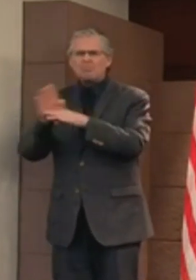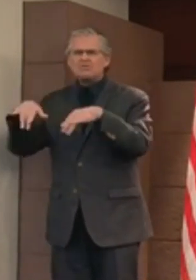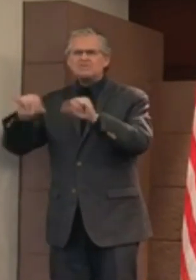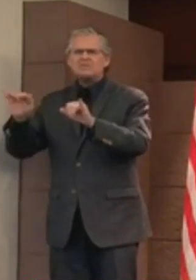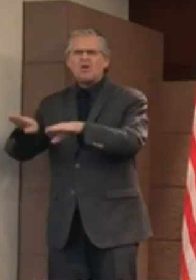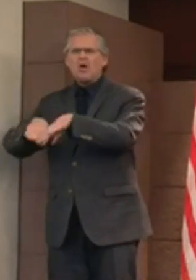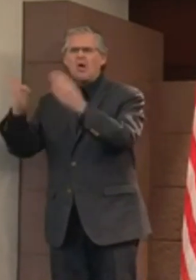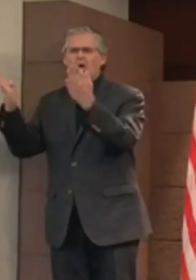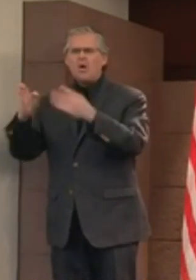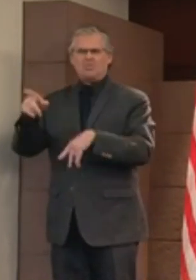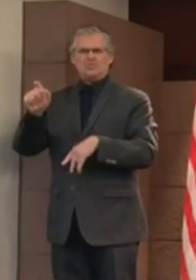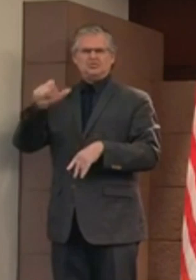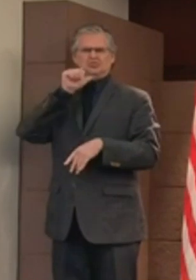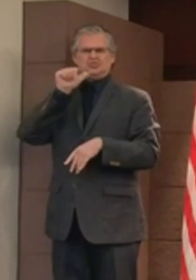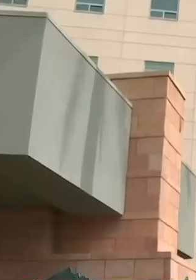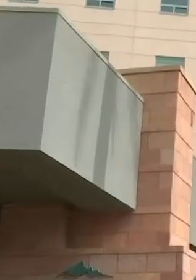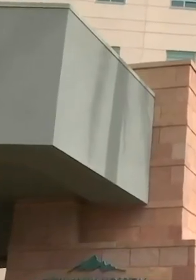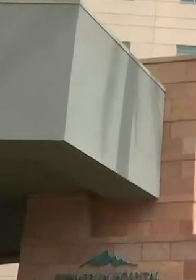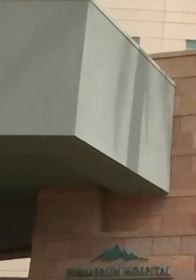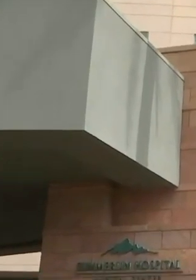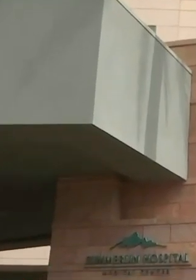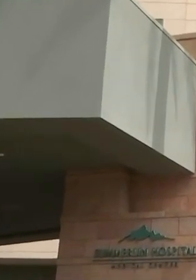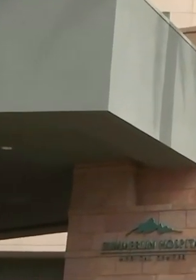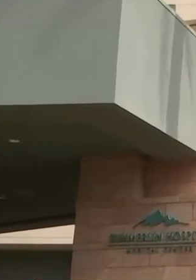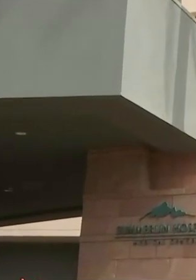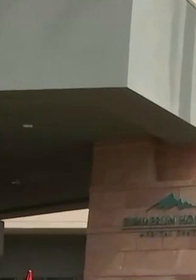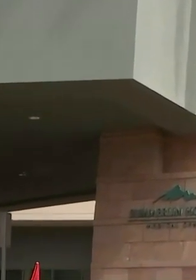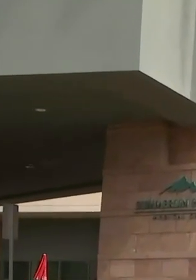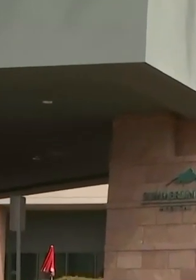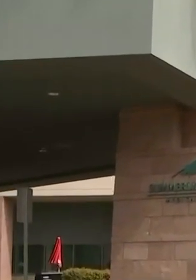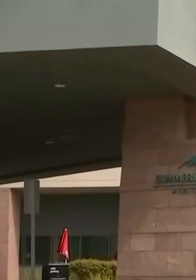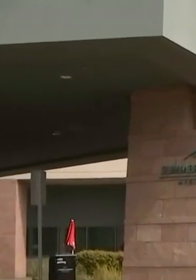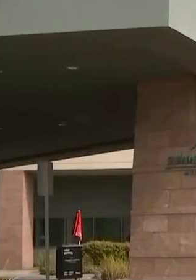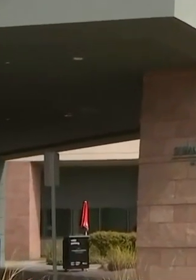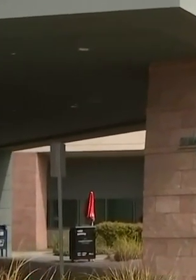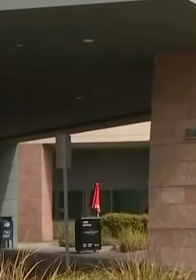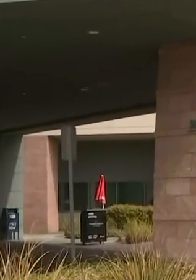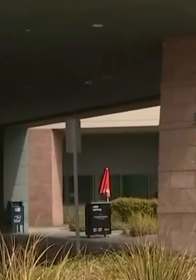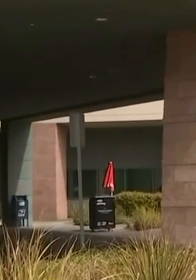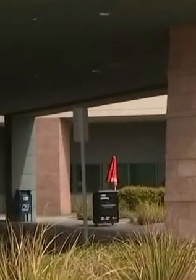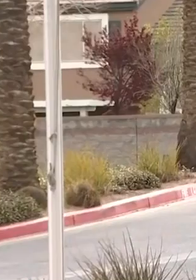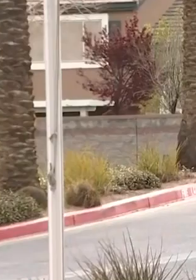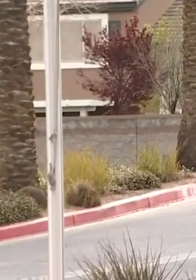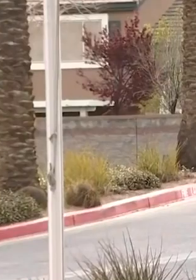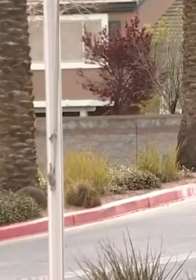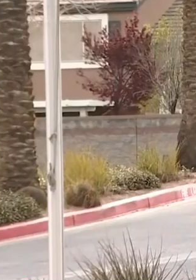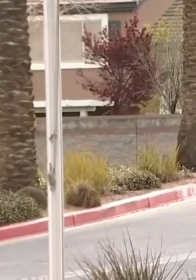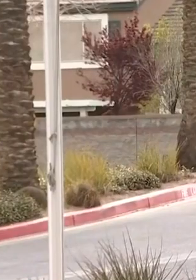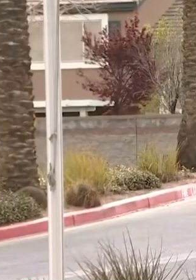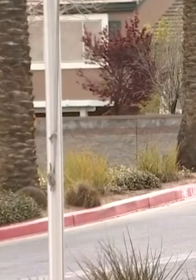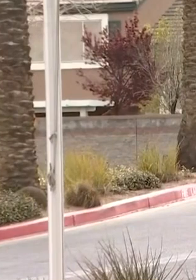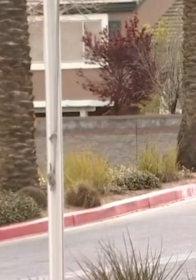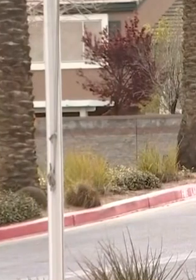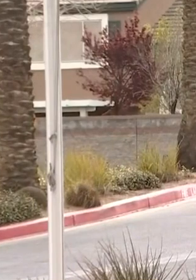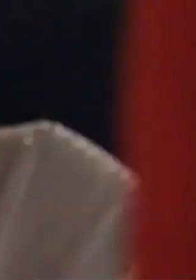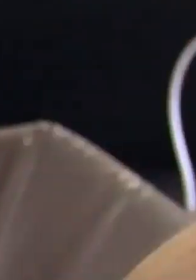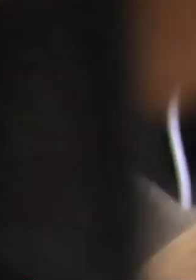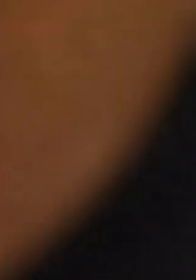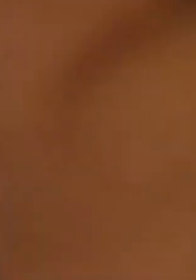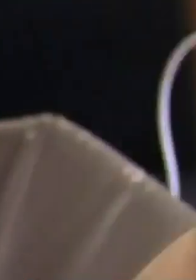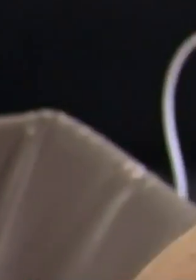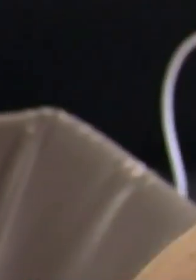reckless decisions, I agree. The governor warned Nevada only has around 5,000 hospital beds. Fewer